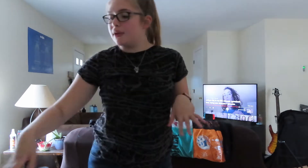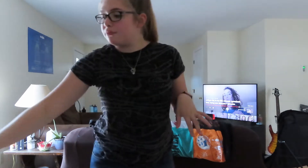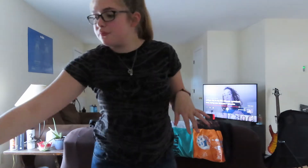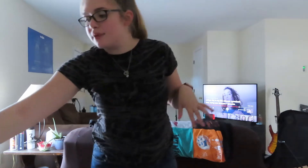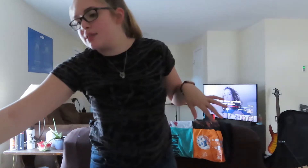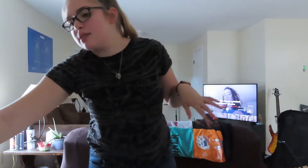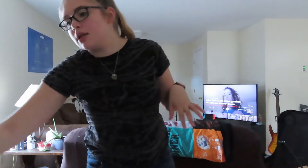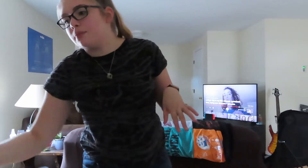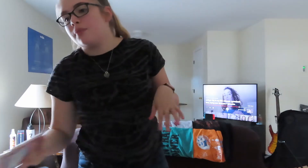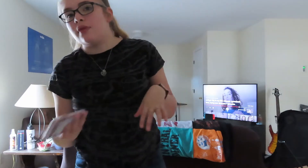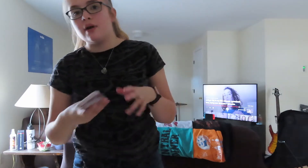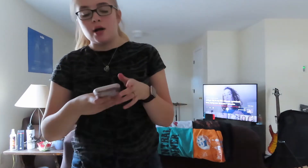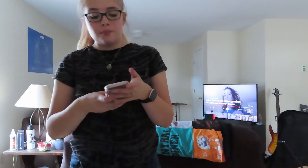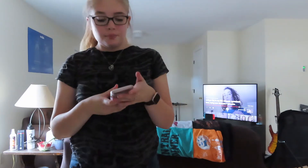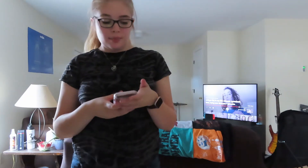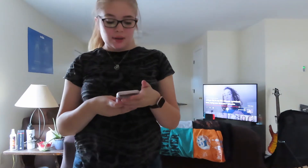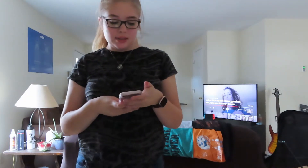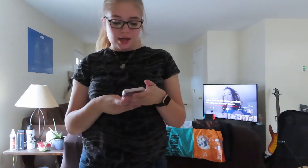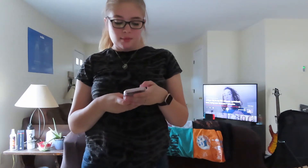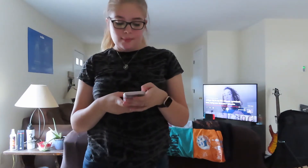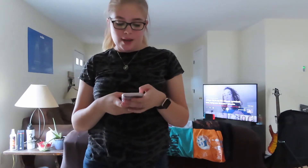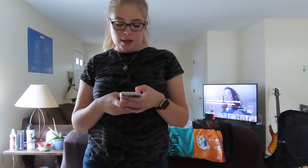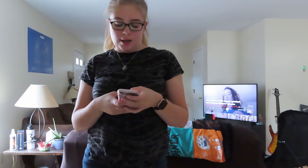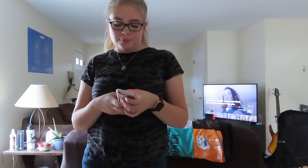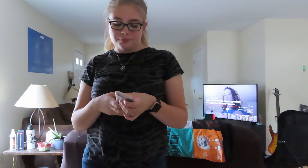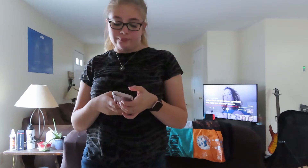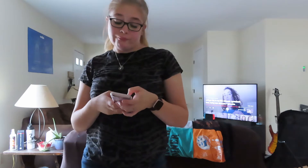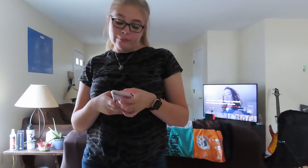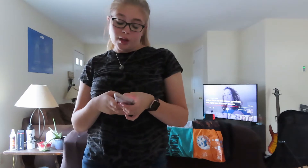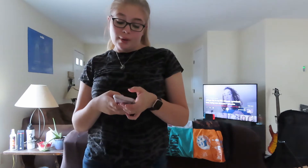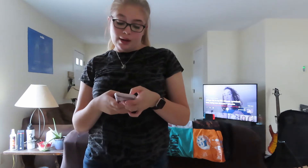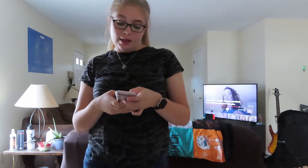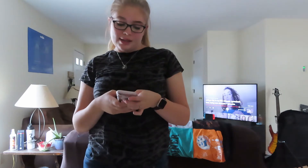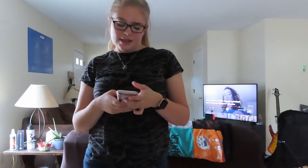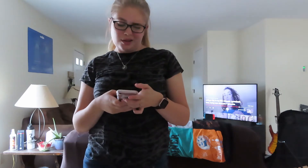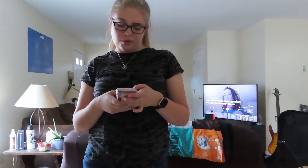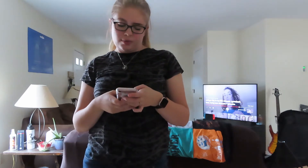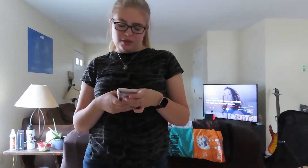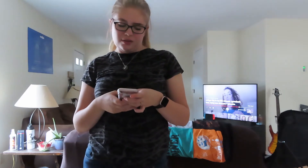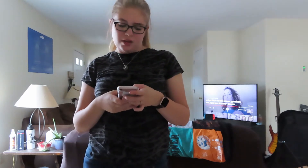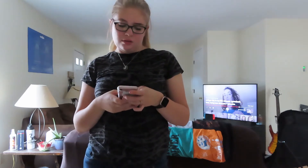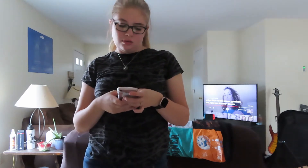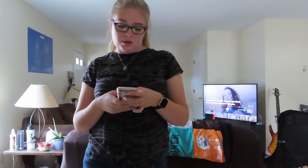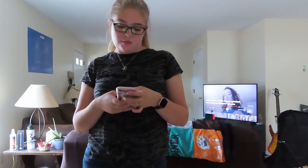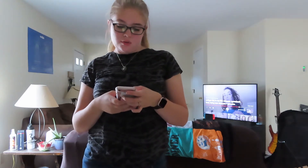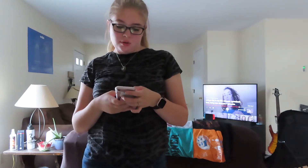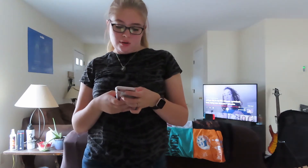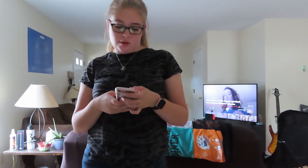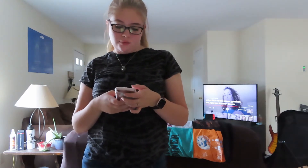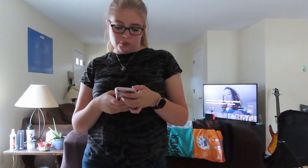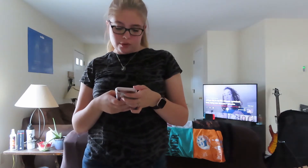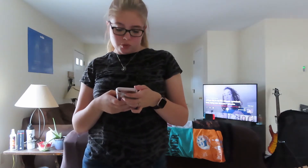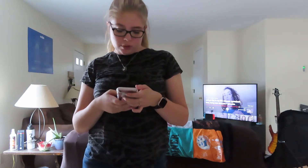if it's still there by the time i'm at a class i didn't get will be i think they need like four usually